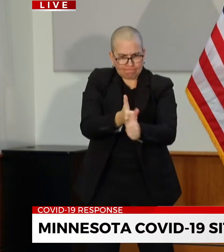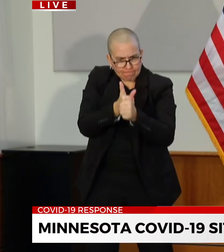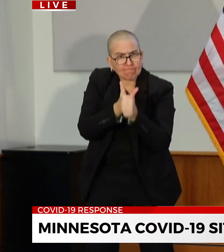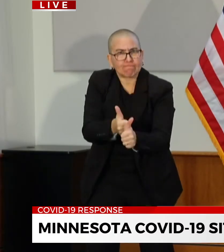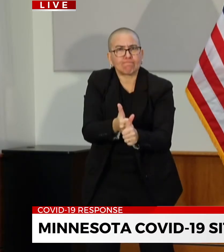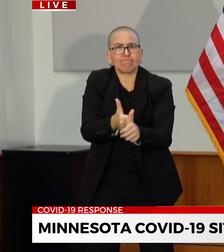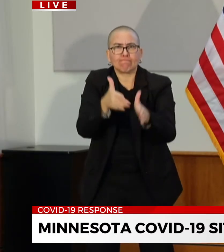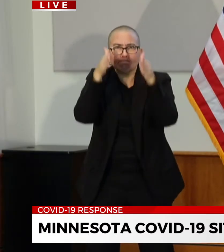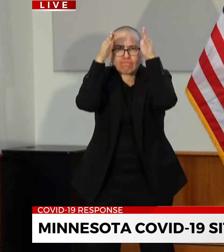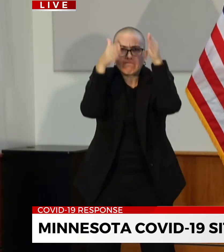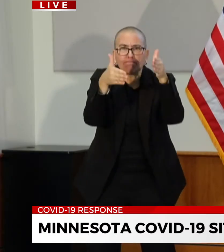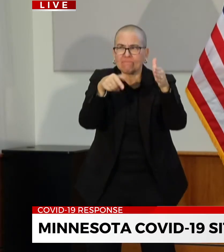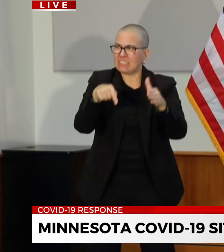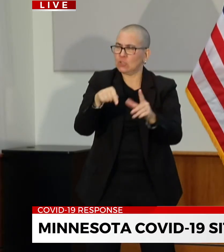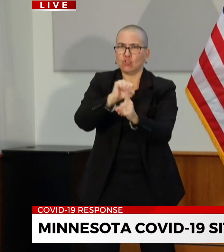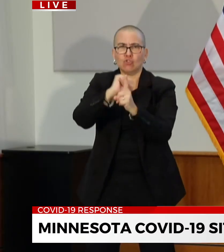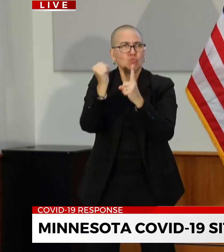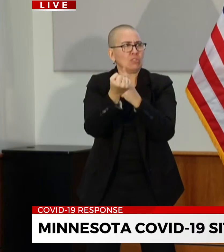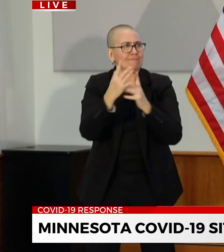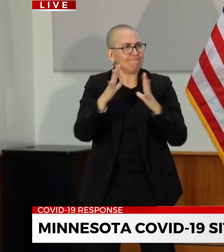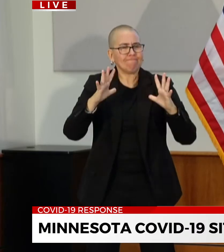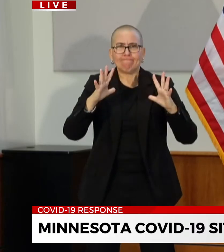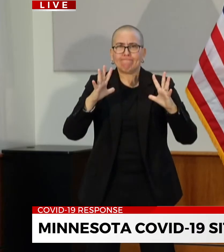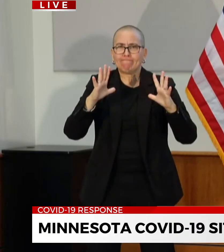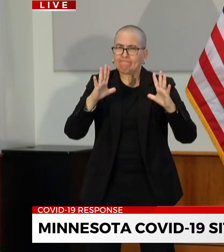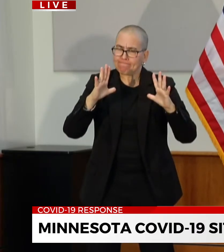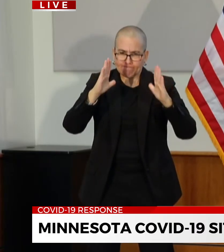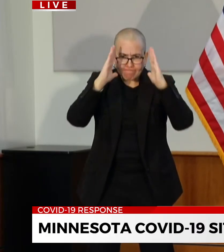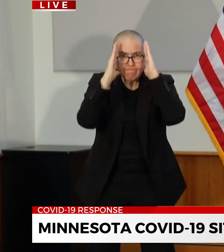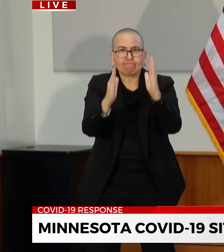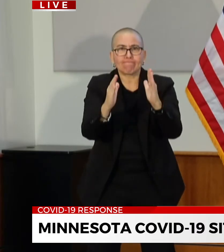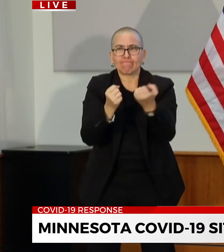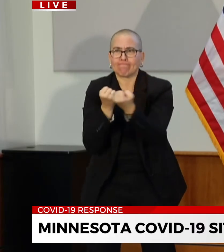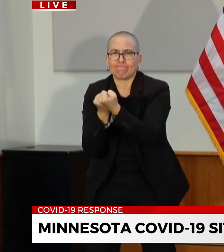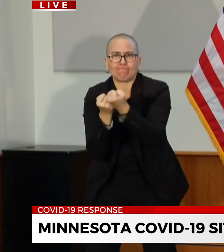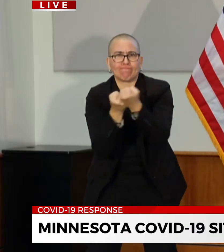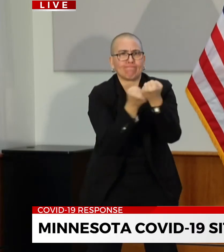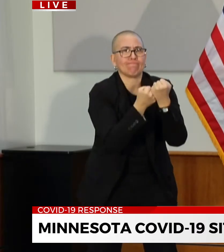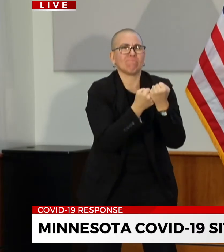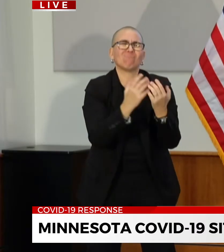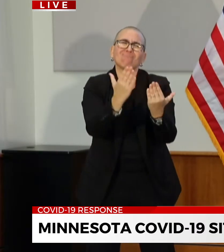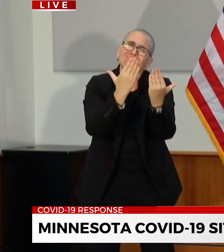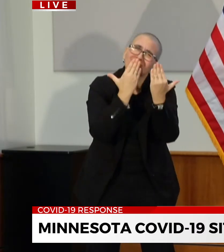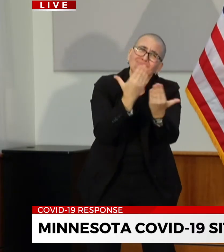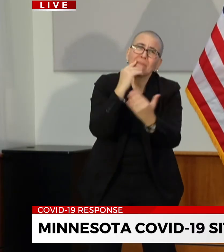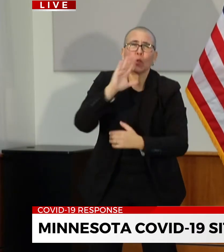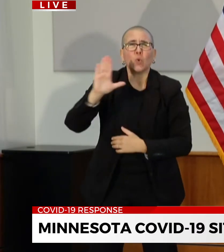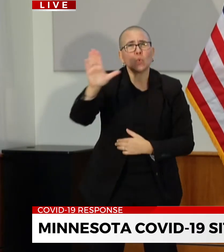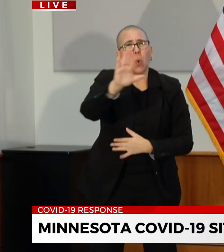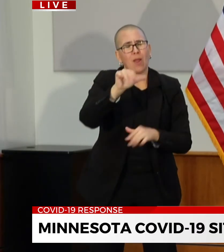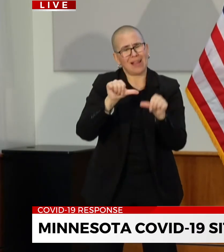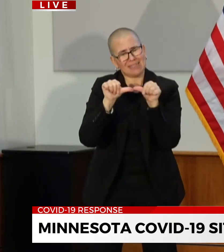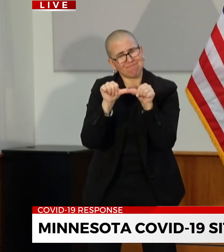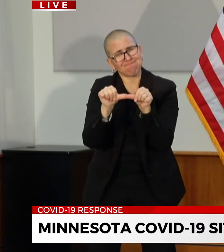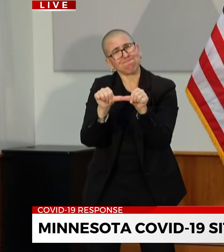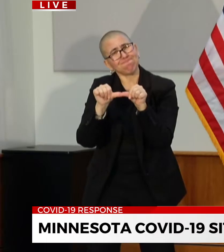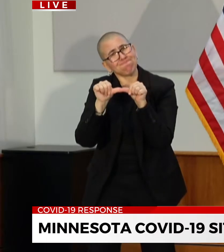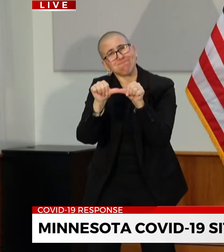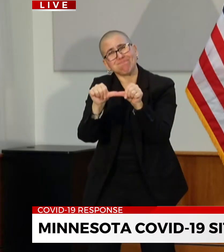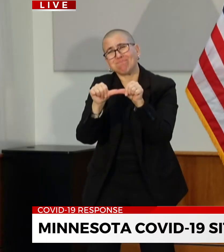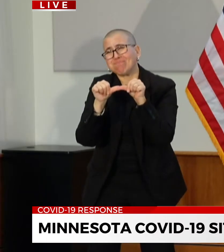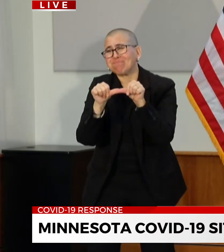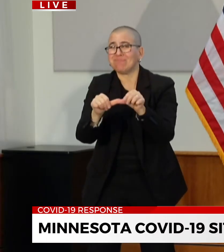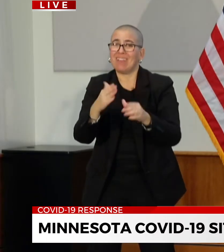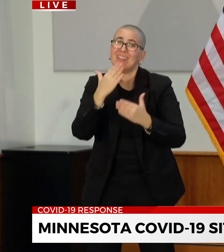of this situation over recent days. And we thank you for that, and we need your continued partnership as we go forward. Thank